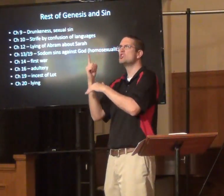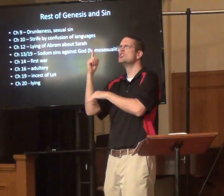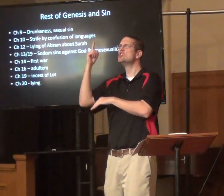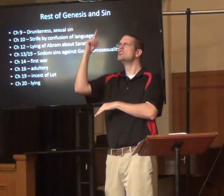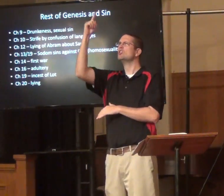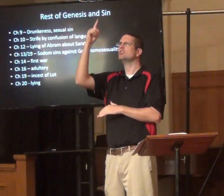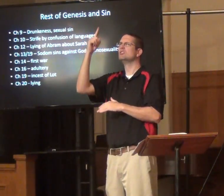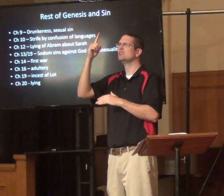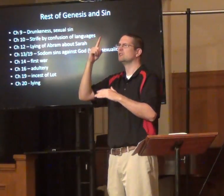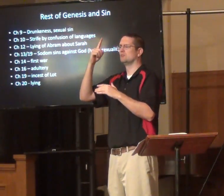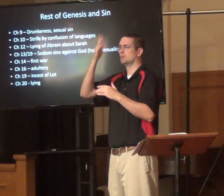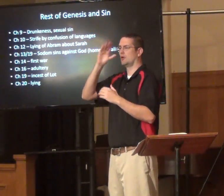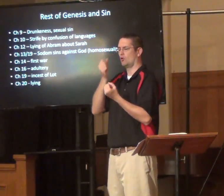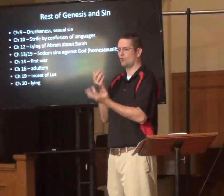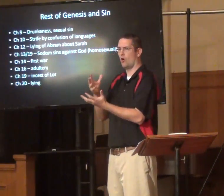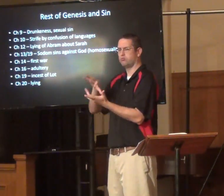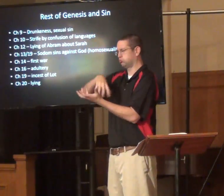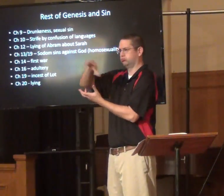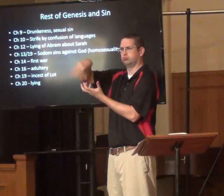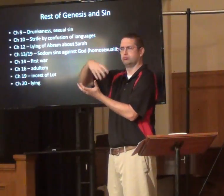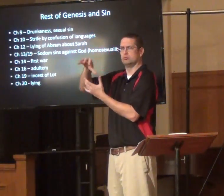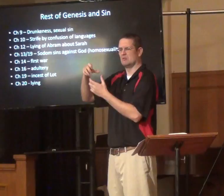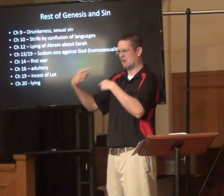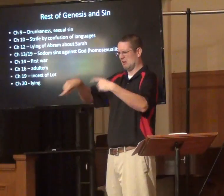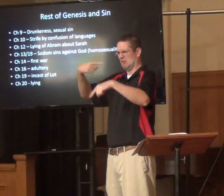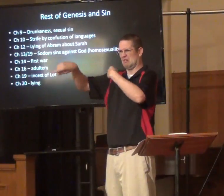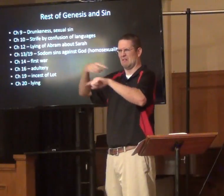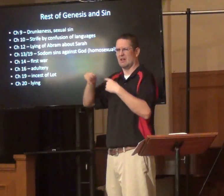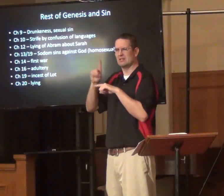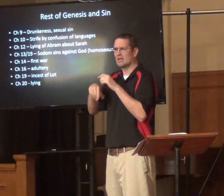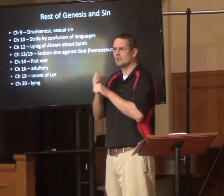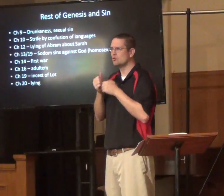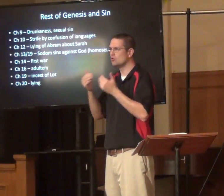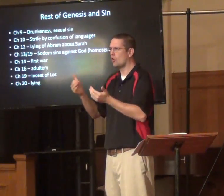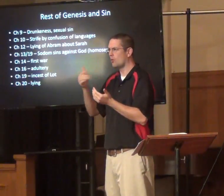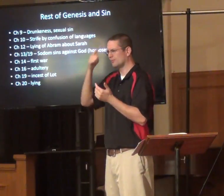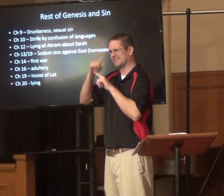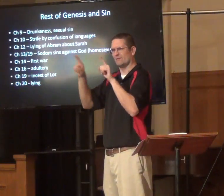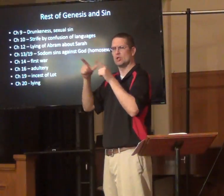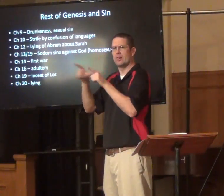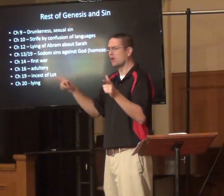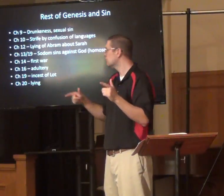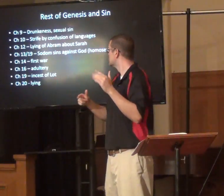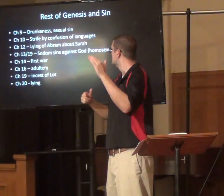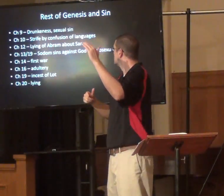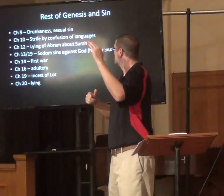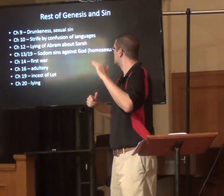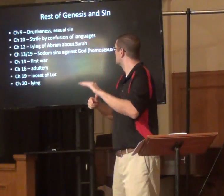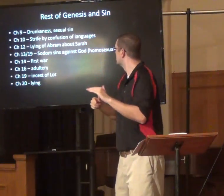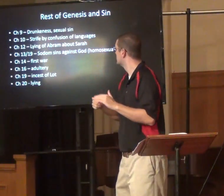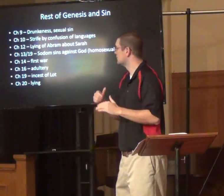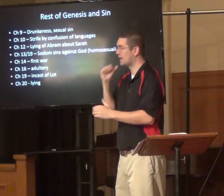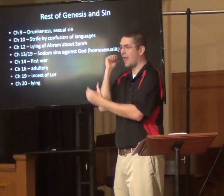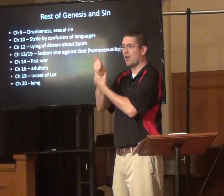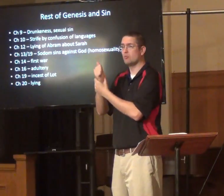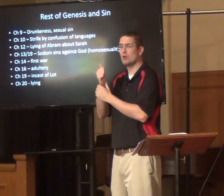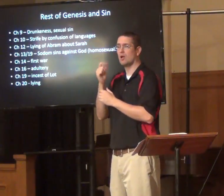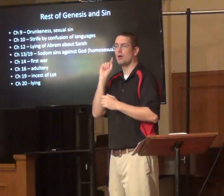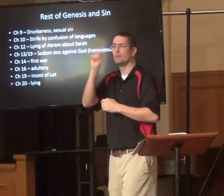there was confusion of the languages. They tried to build the Tower of Babel. They couldn't get along when God confused